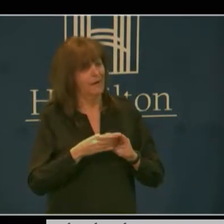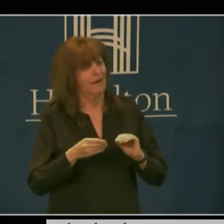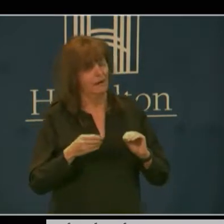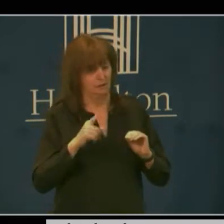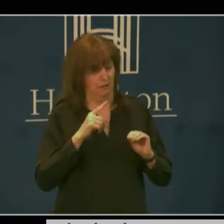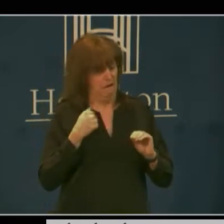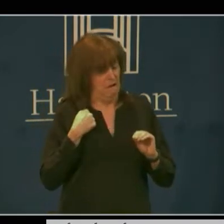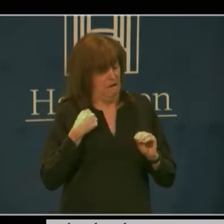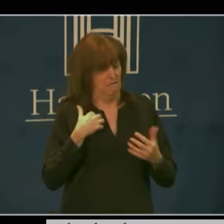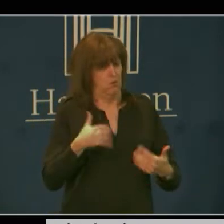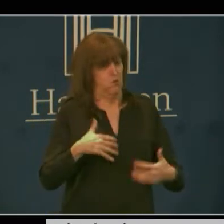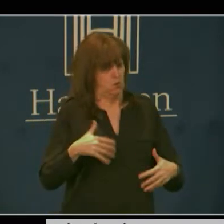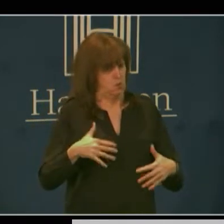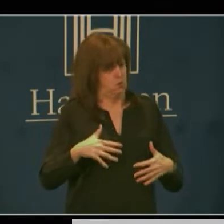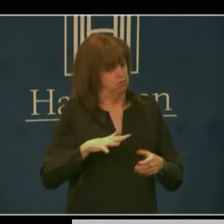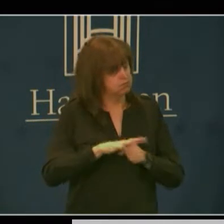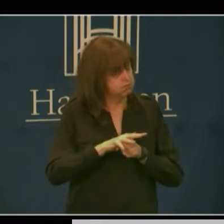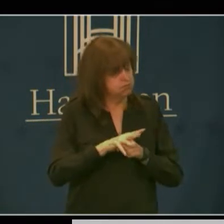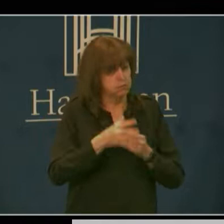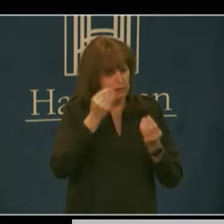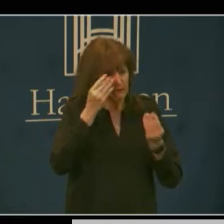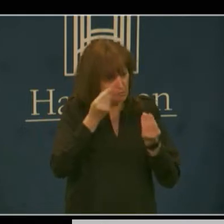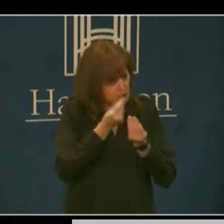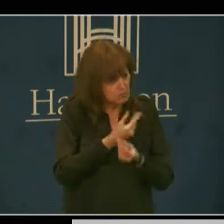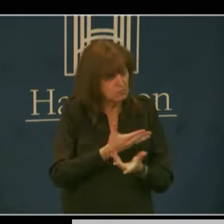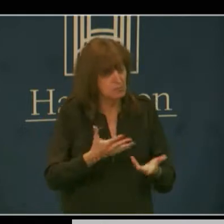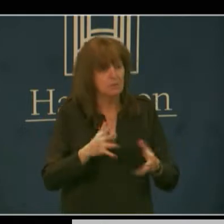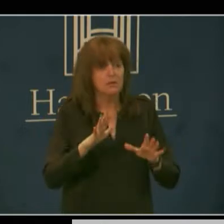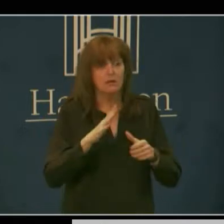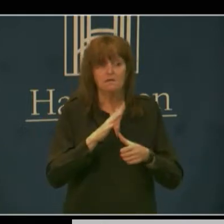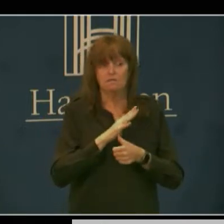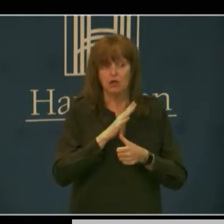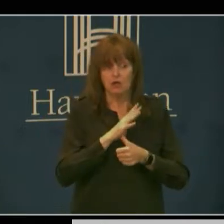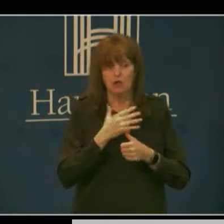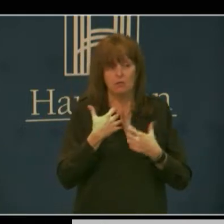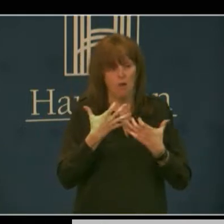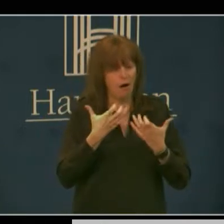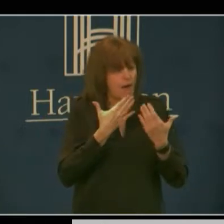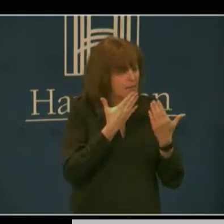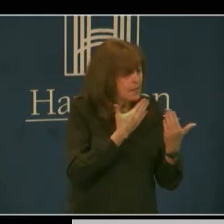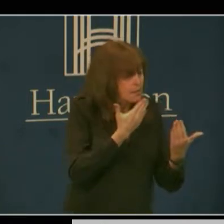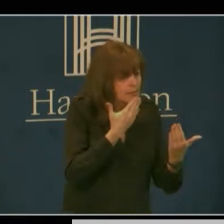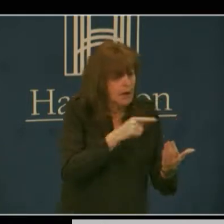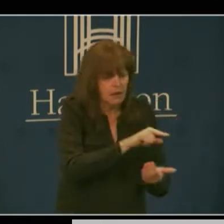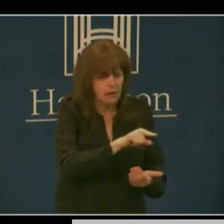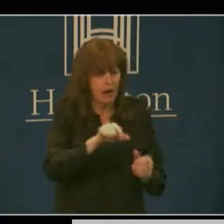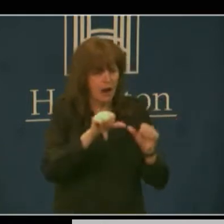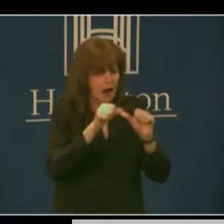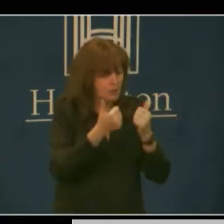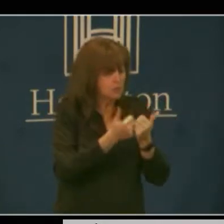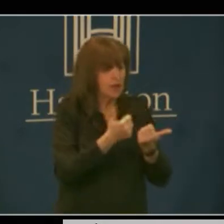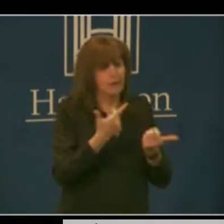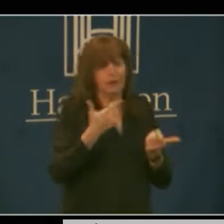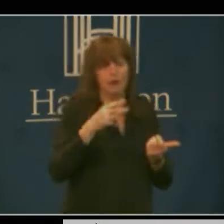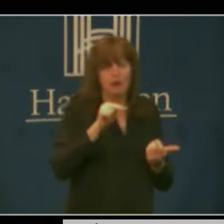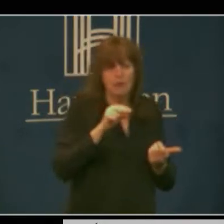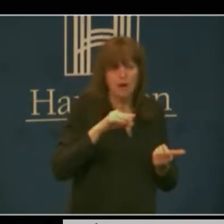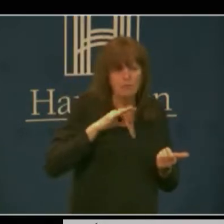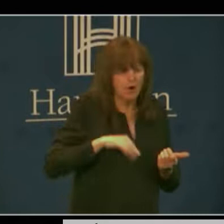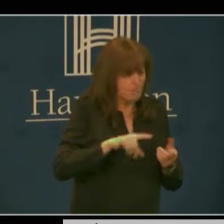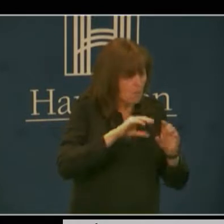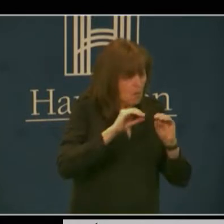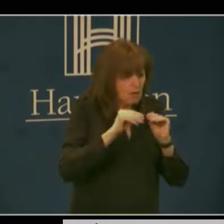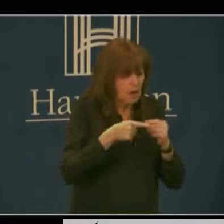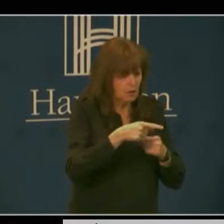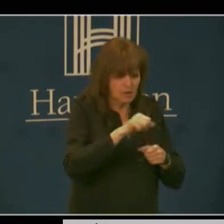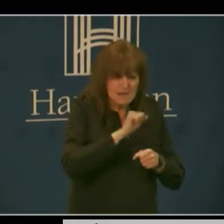want to start by thanking a number of our nonprofit and charitable organizations in this community who are working as partners with us as we develop